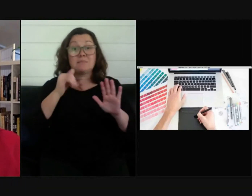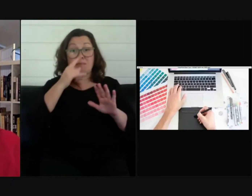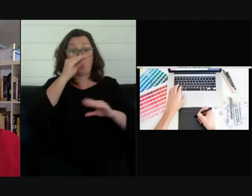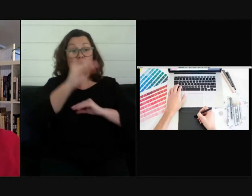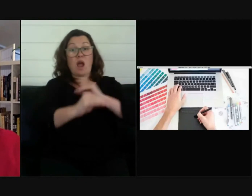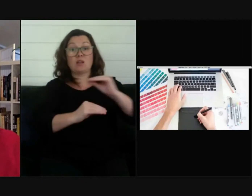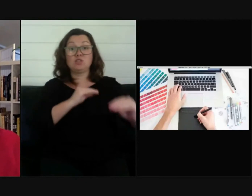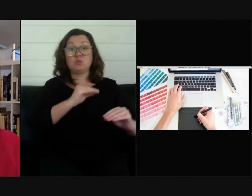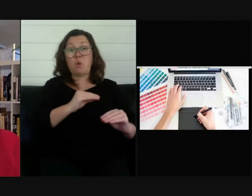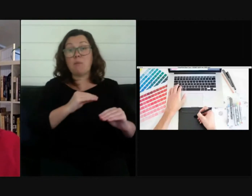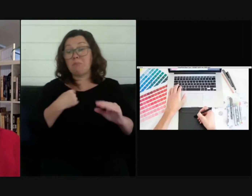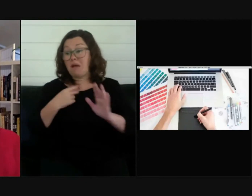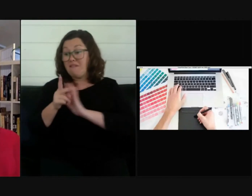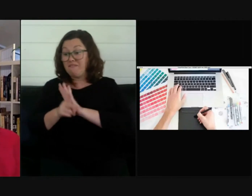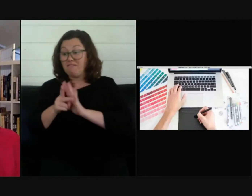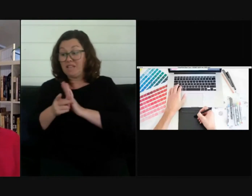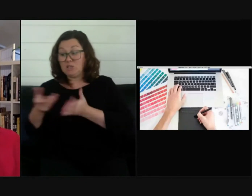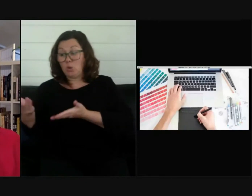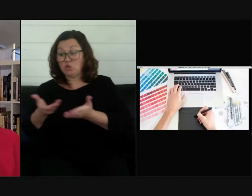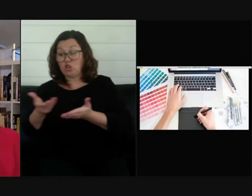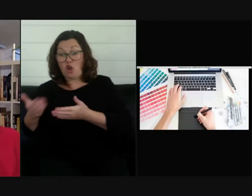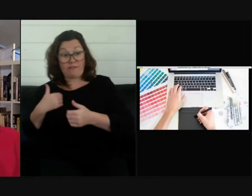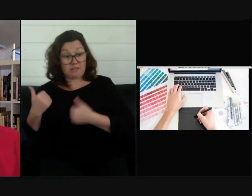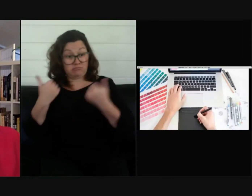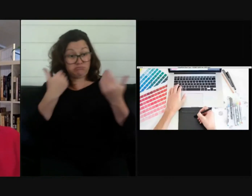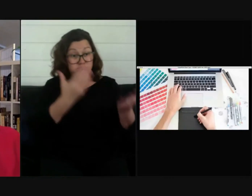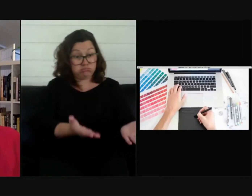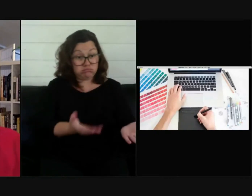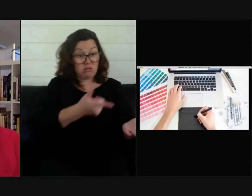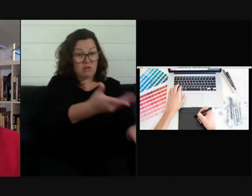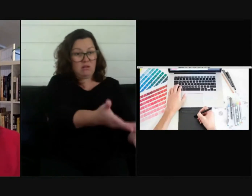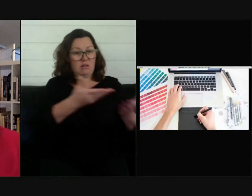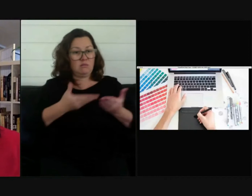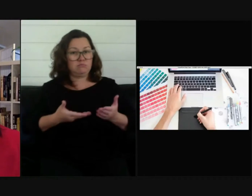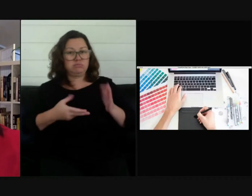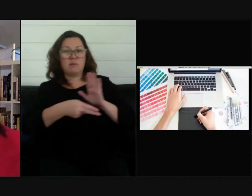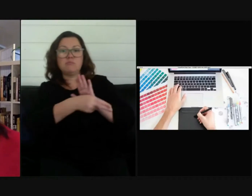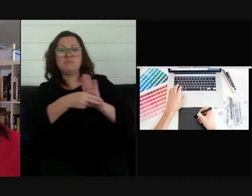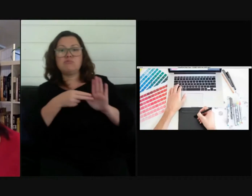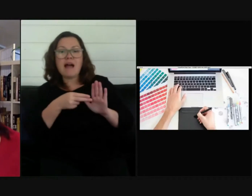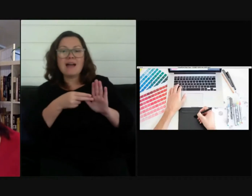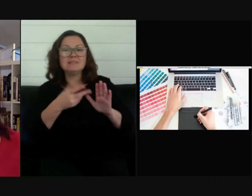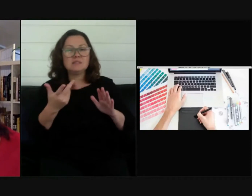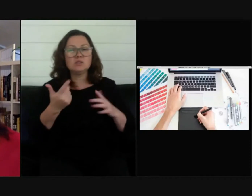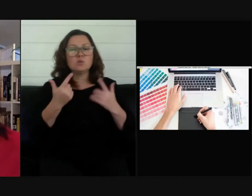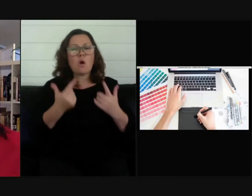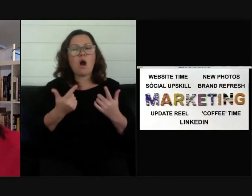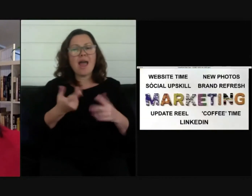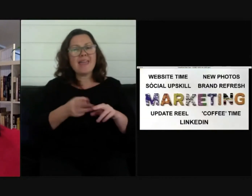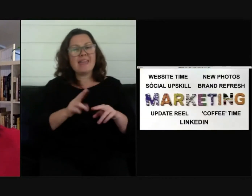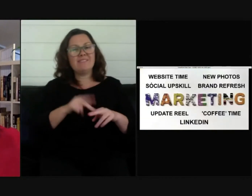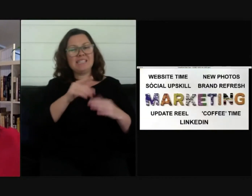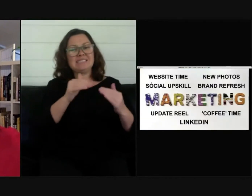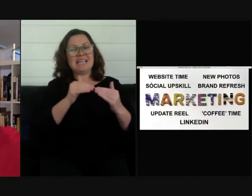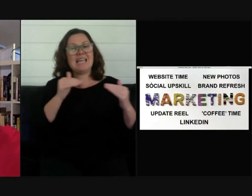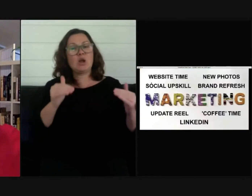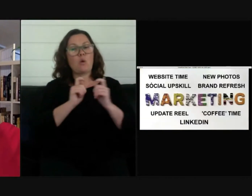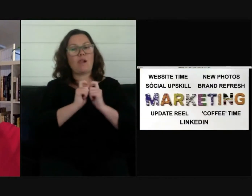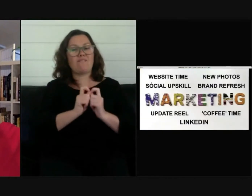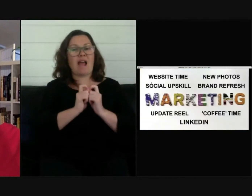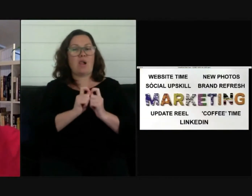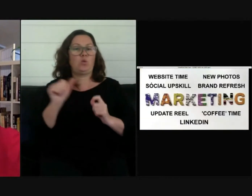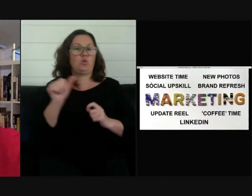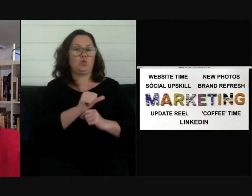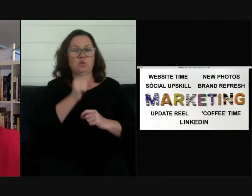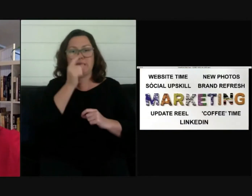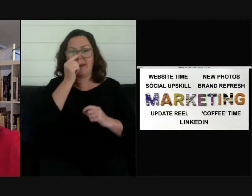branding services? As long as those things are of equal value, that shouldn't be a problem. And potentially now is the time for you. So